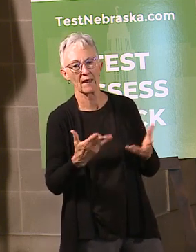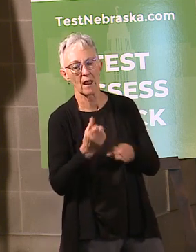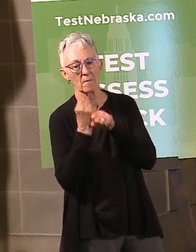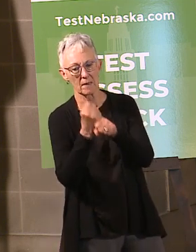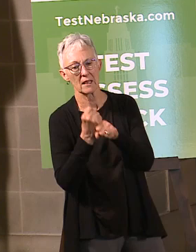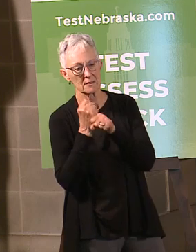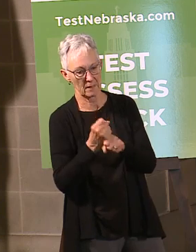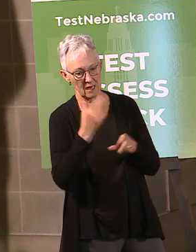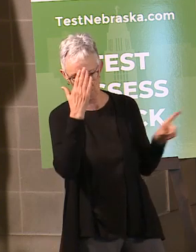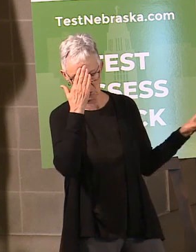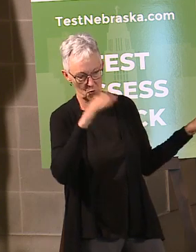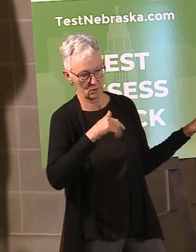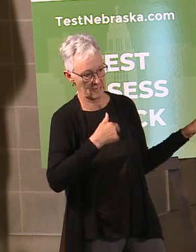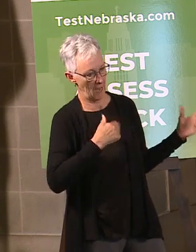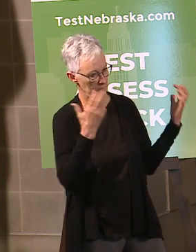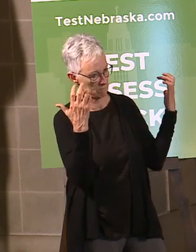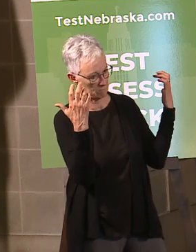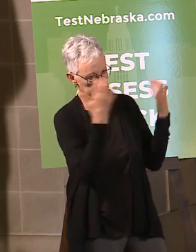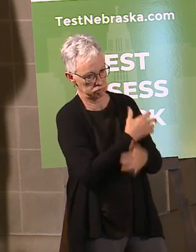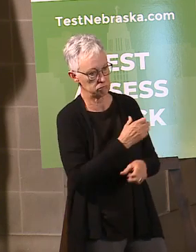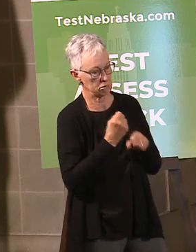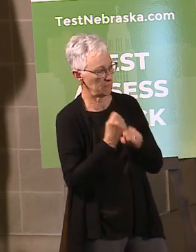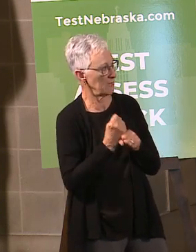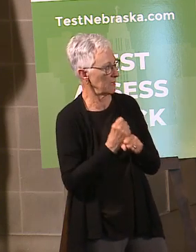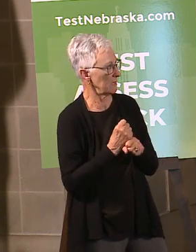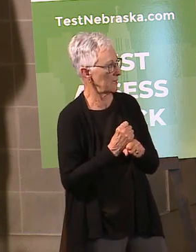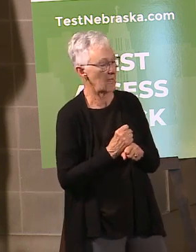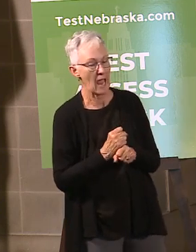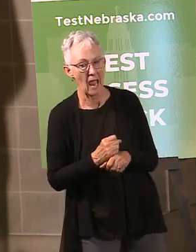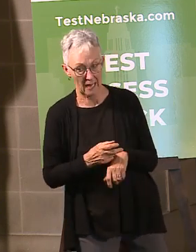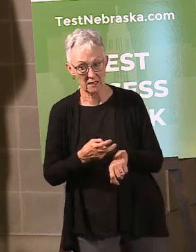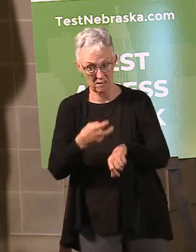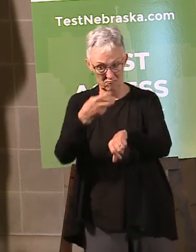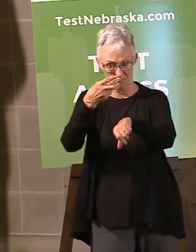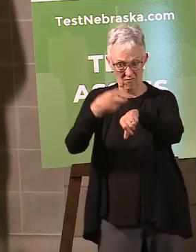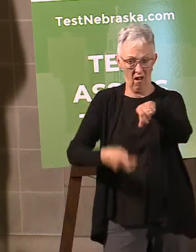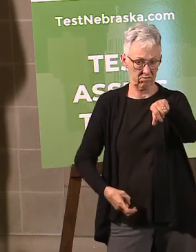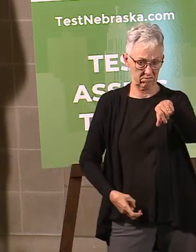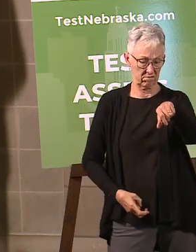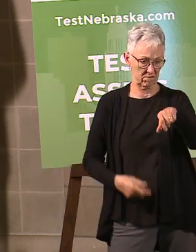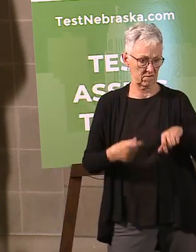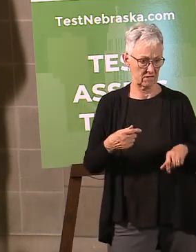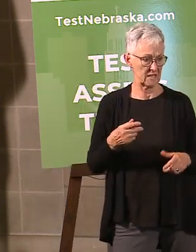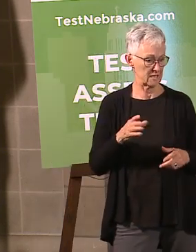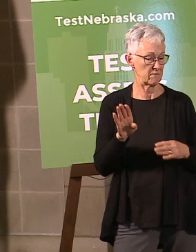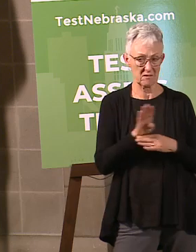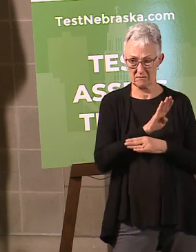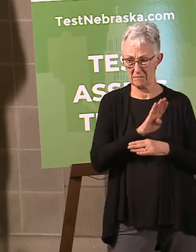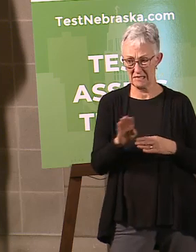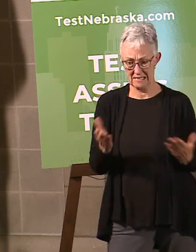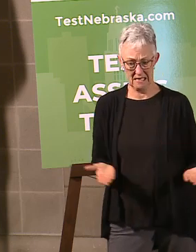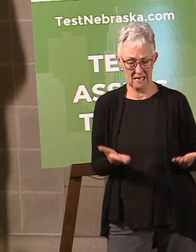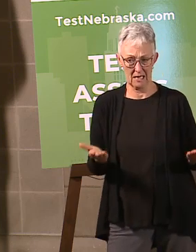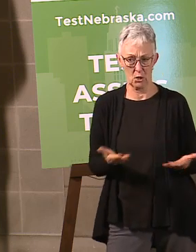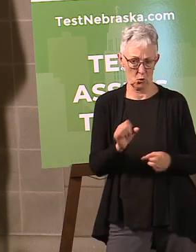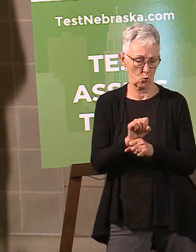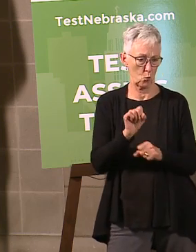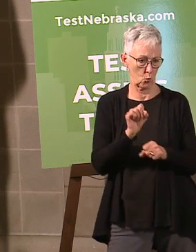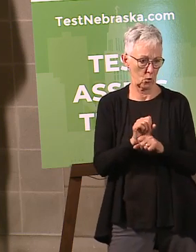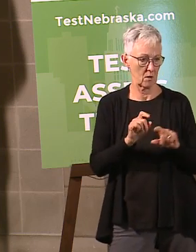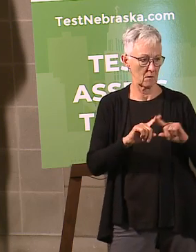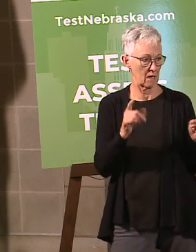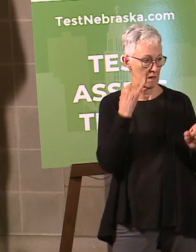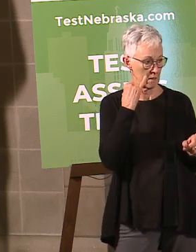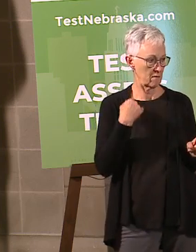I got to tell you, it is tough. We've been very busy here. I think that if we can get a baseball season, that will be a huge